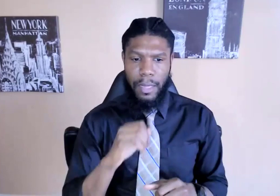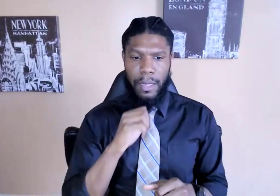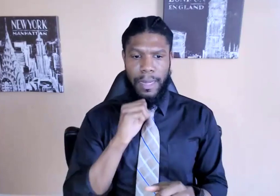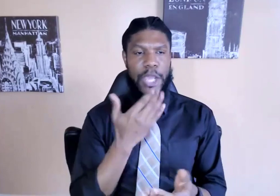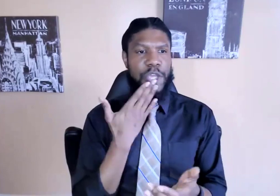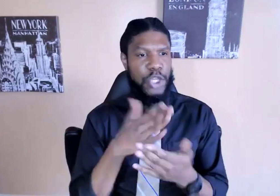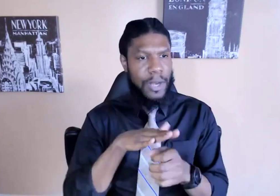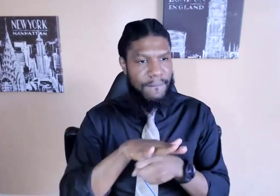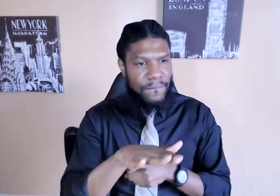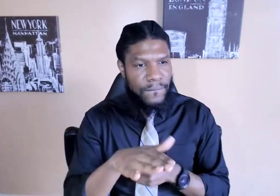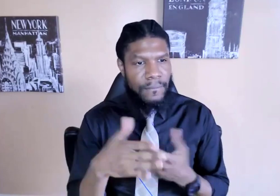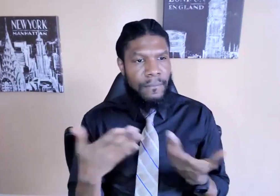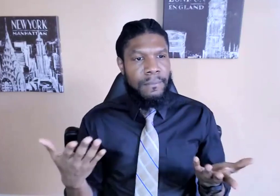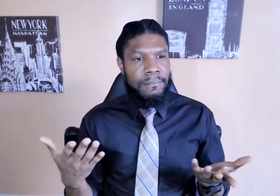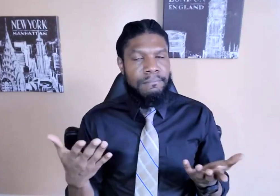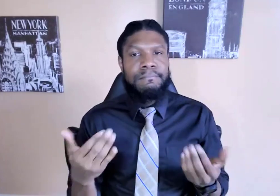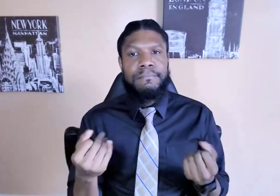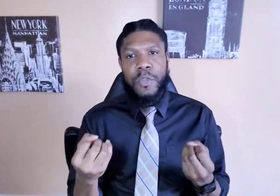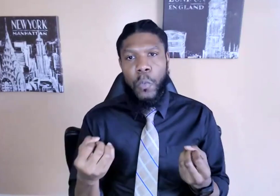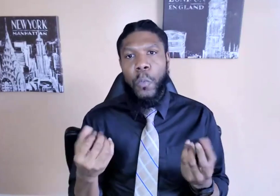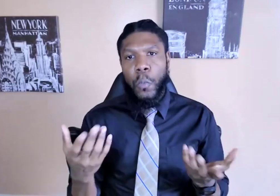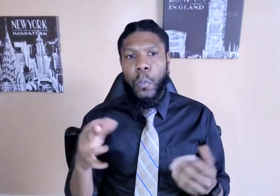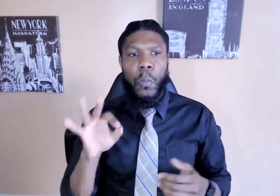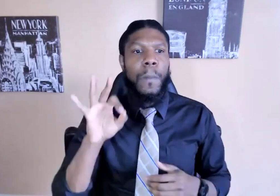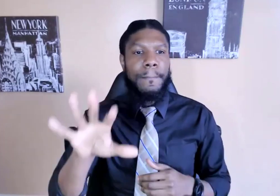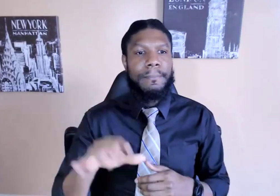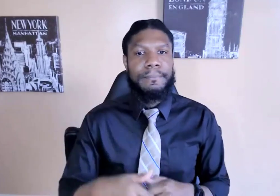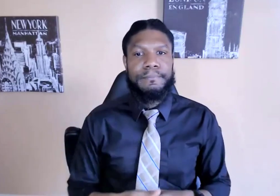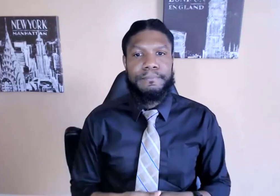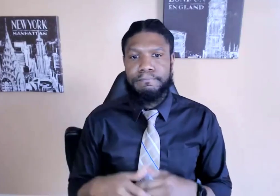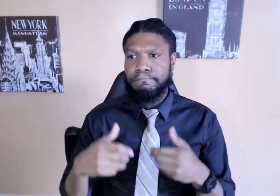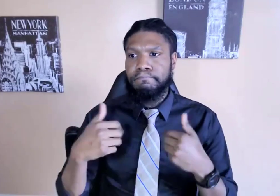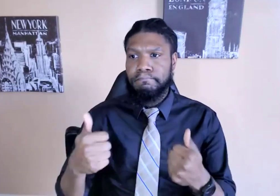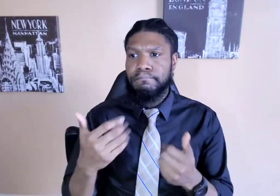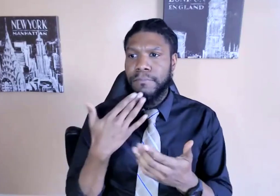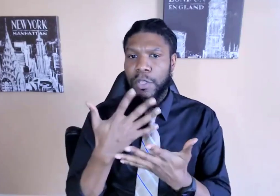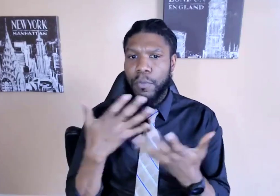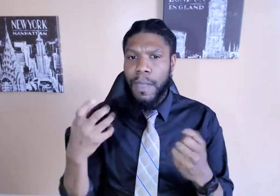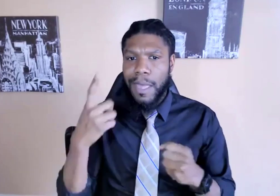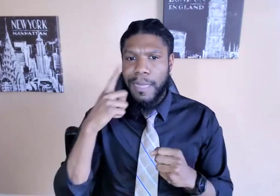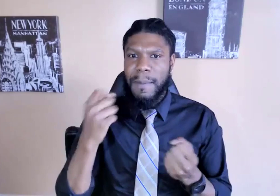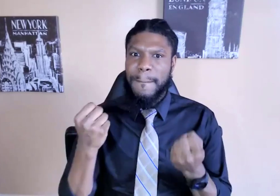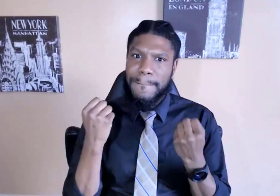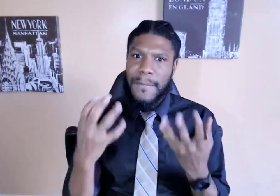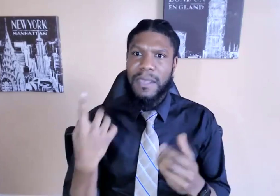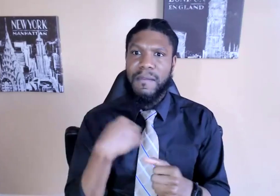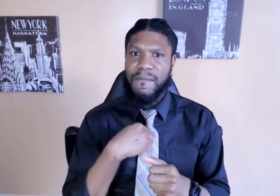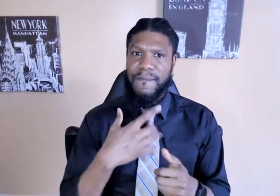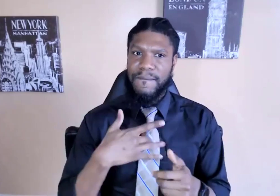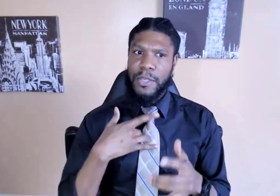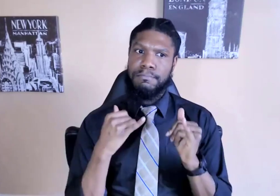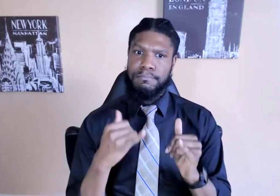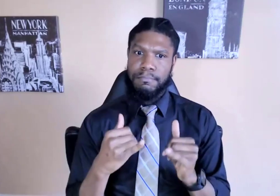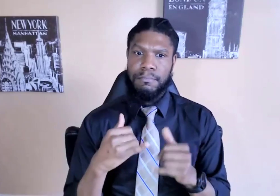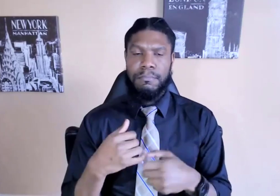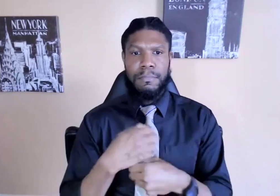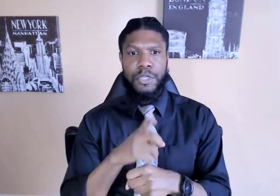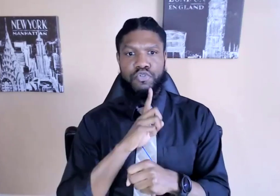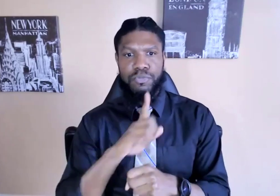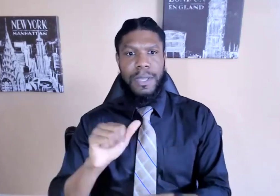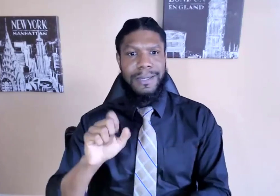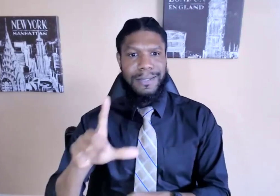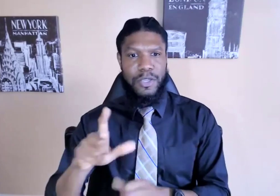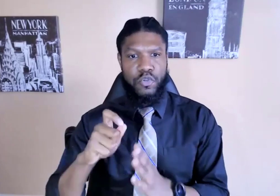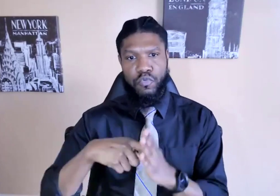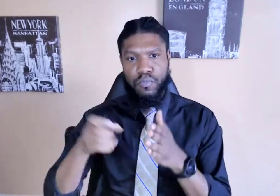Thank you so much for your input. I think that's something that a lot of us have experienced, is needing to reassure our ESL writers who come in that they don't